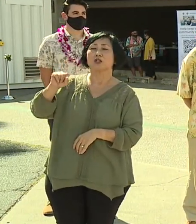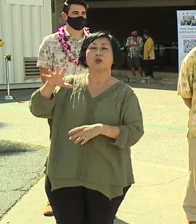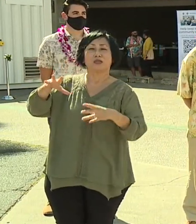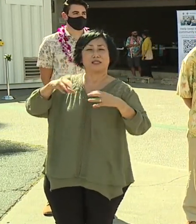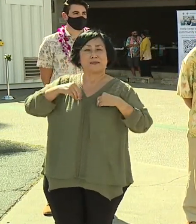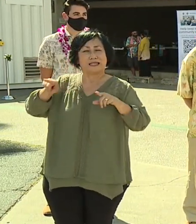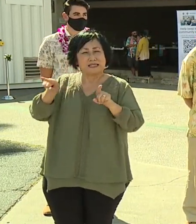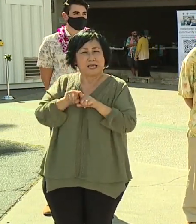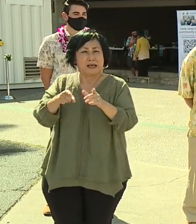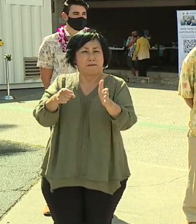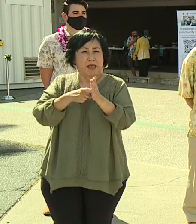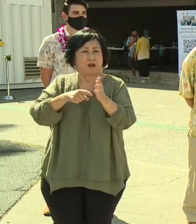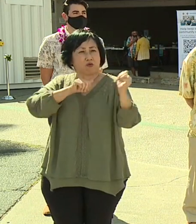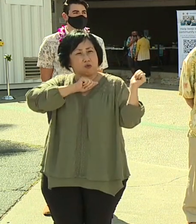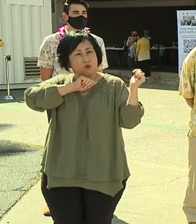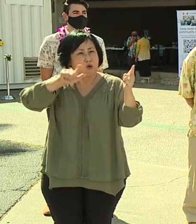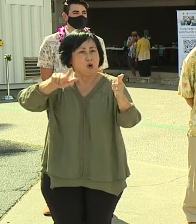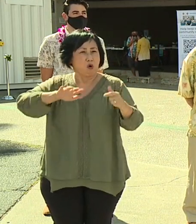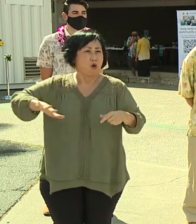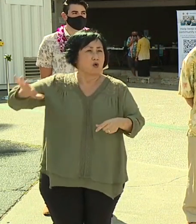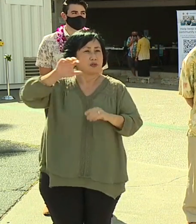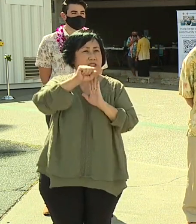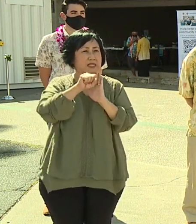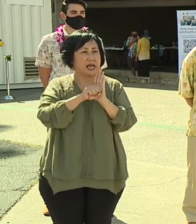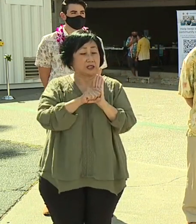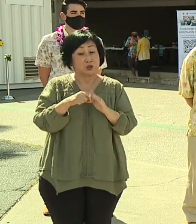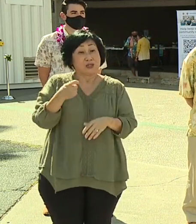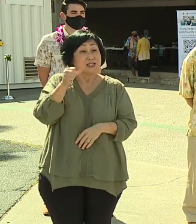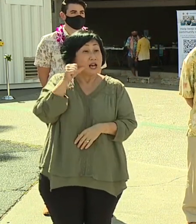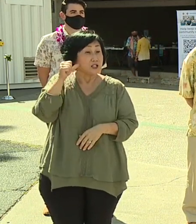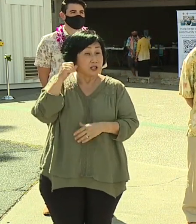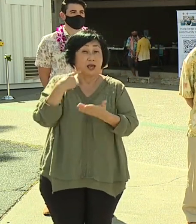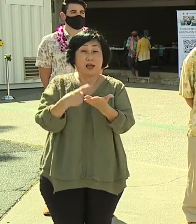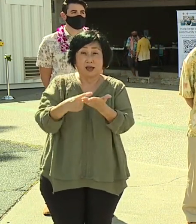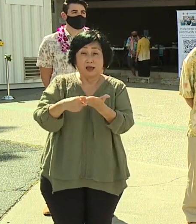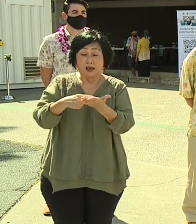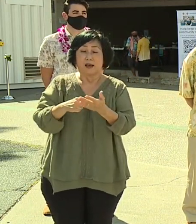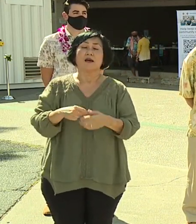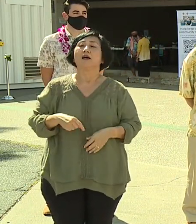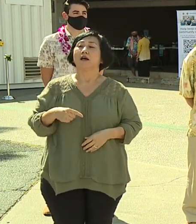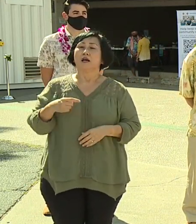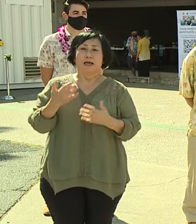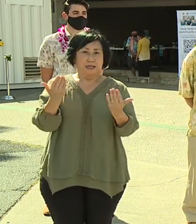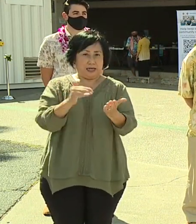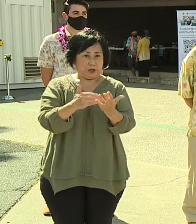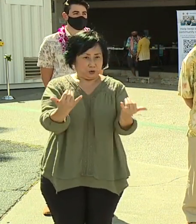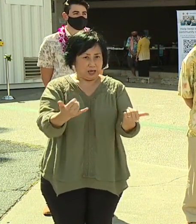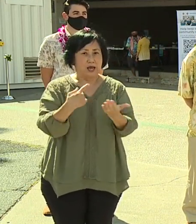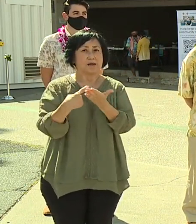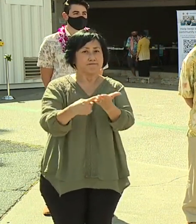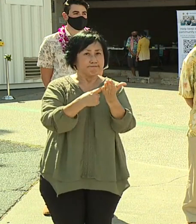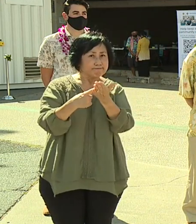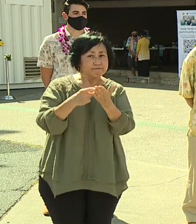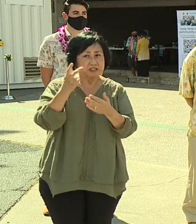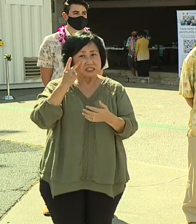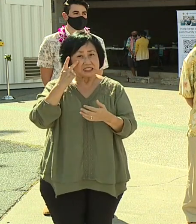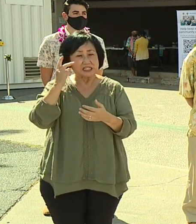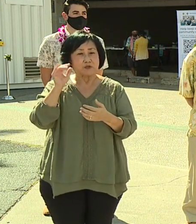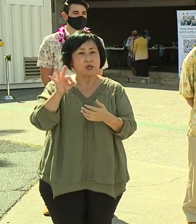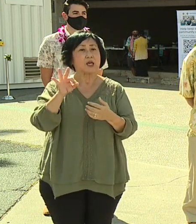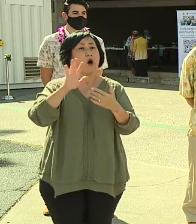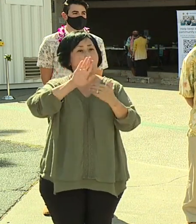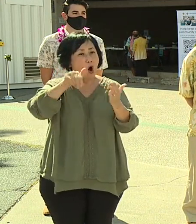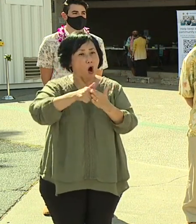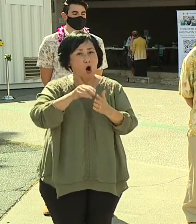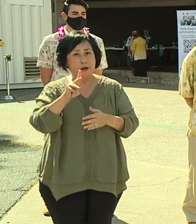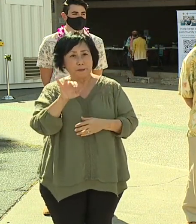mandate statewide. So we just had the discussion yesterday. We talked again today to see if we can get agreement between